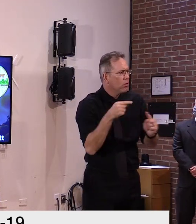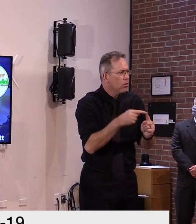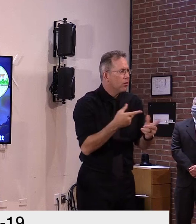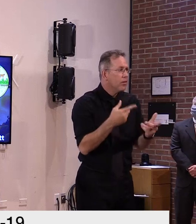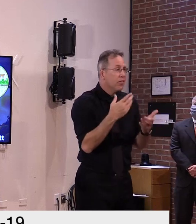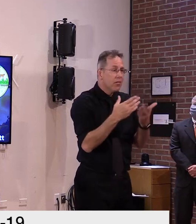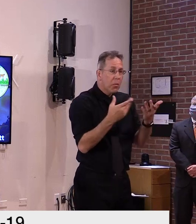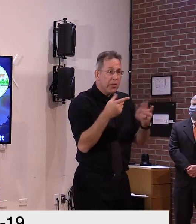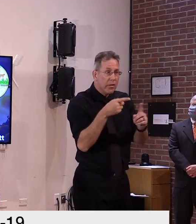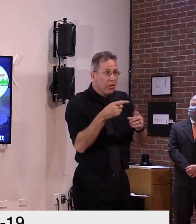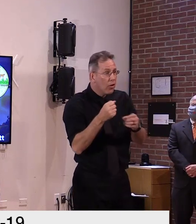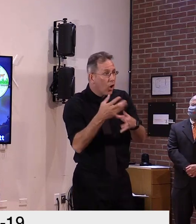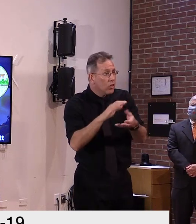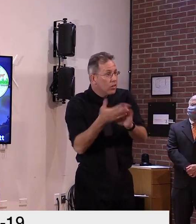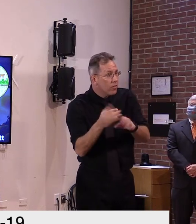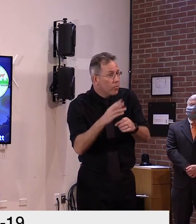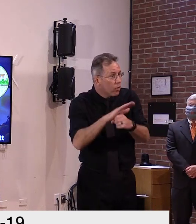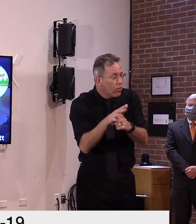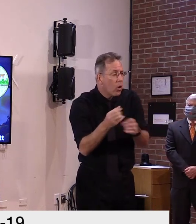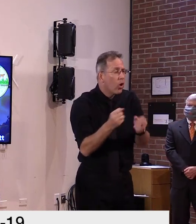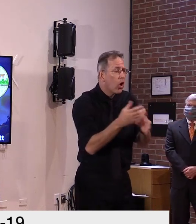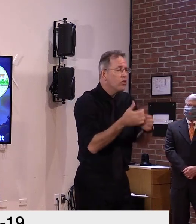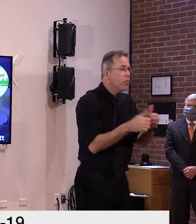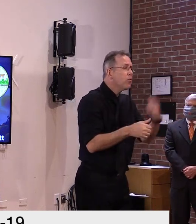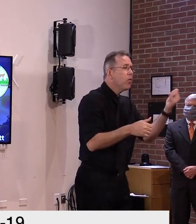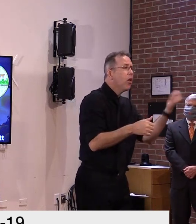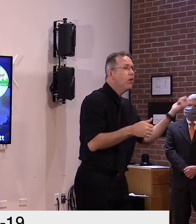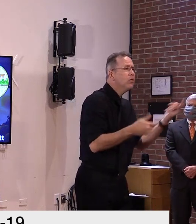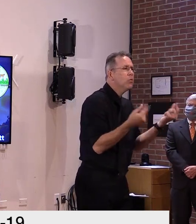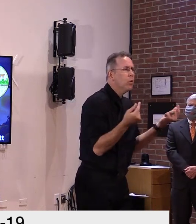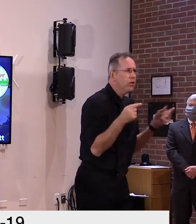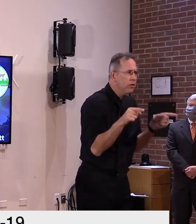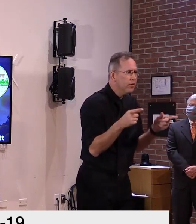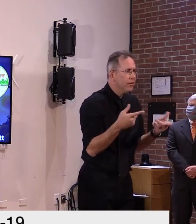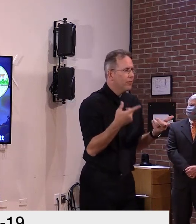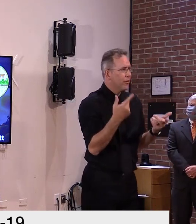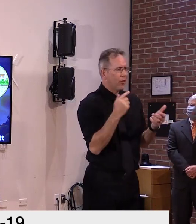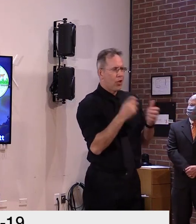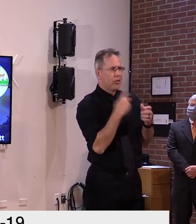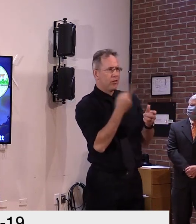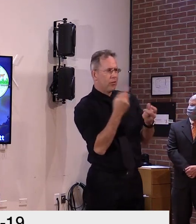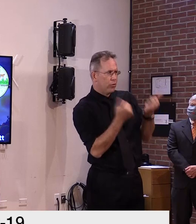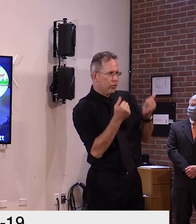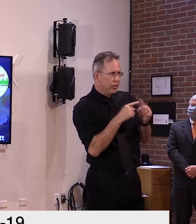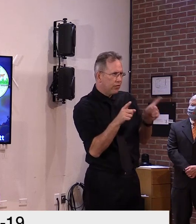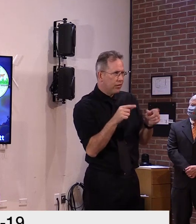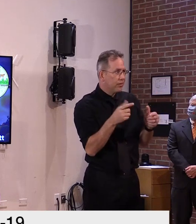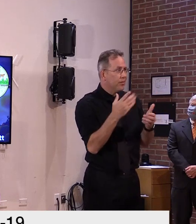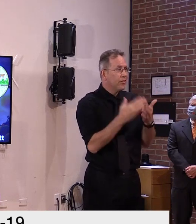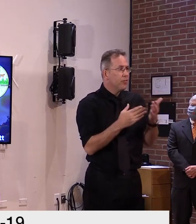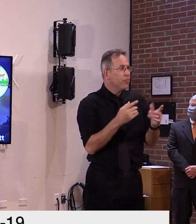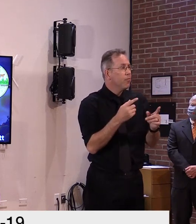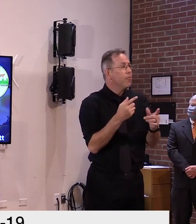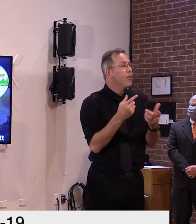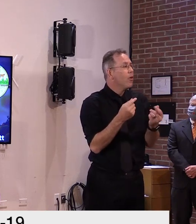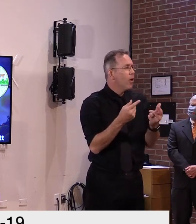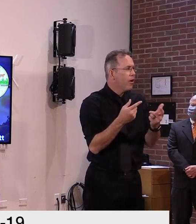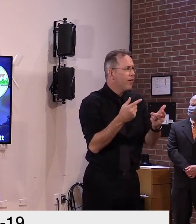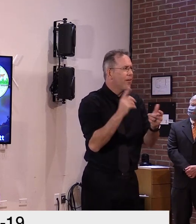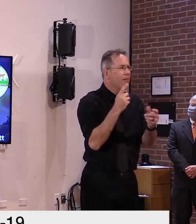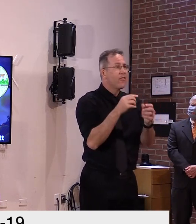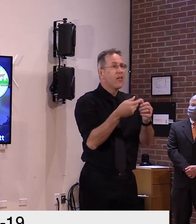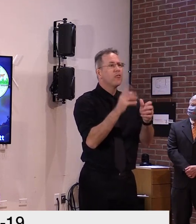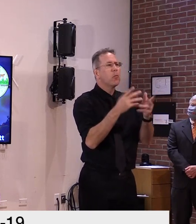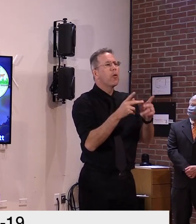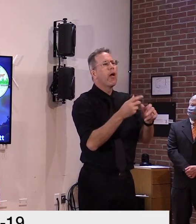alive during COVID made somebody behave differently and impacted their overall health and lifespan. So that's a